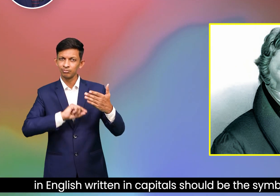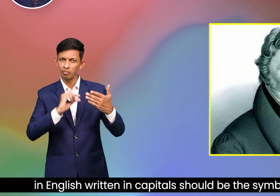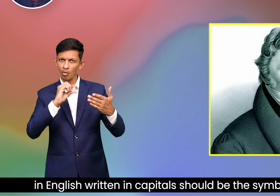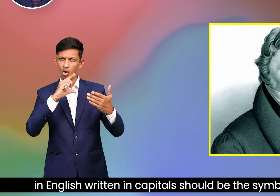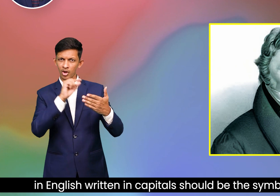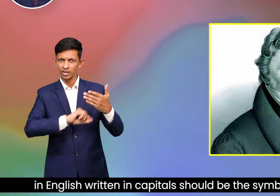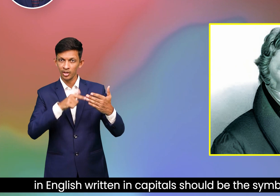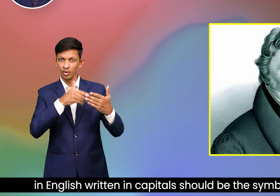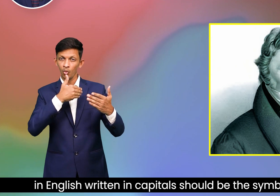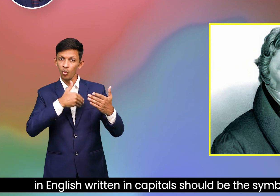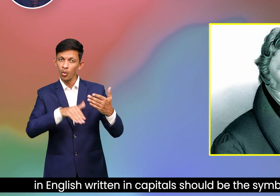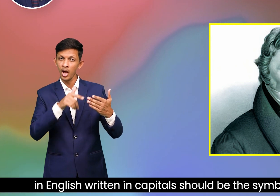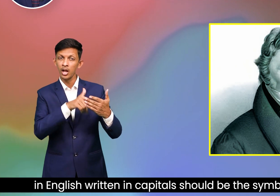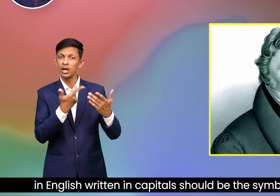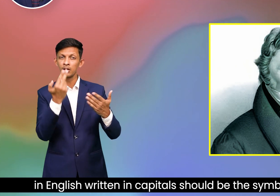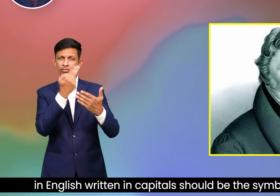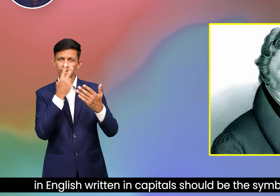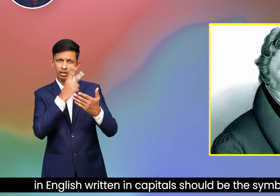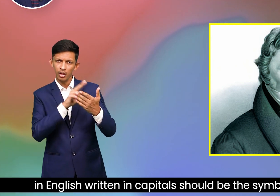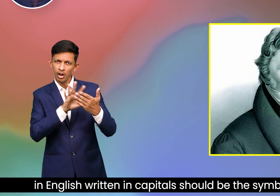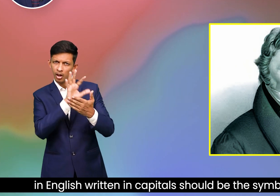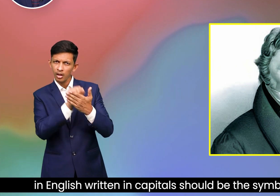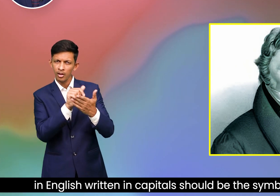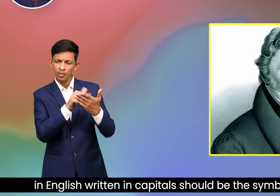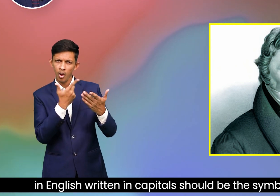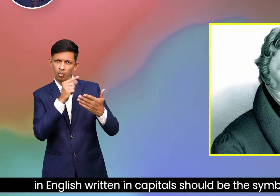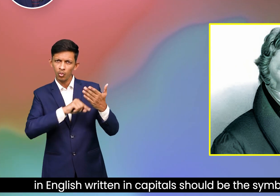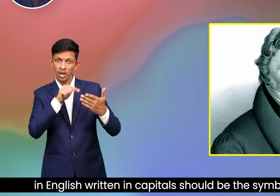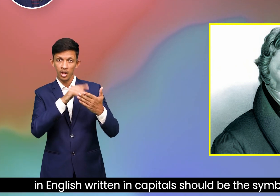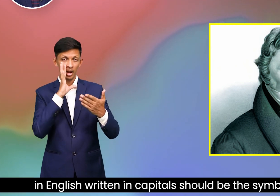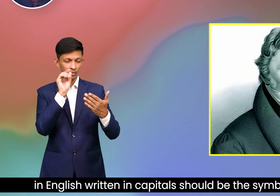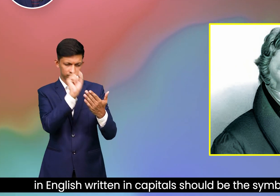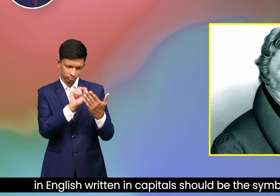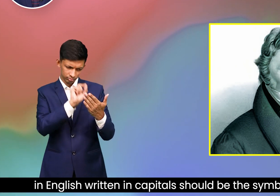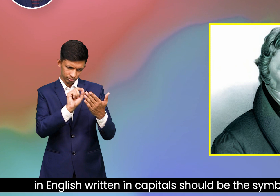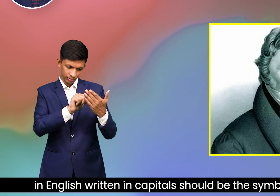capitals should be the symbol of that element.